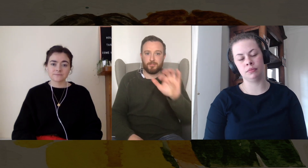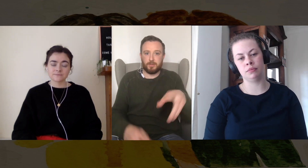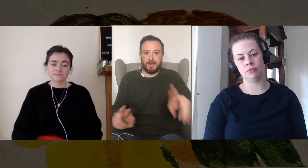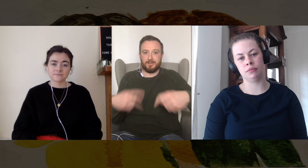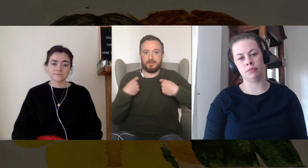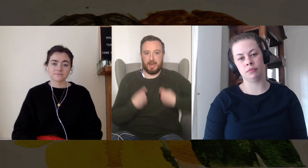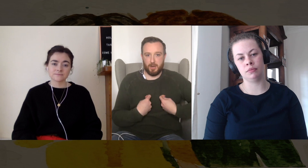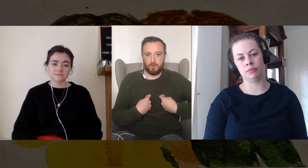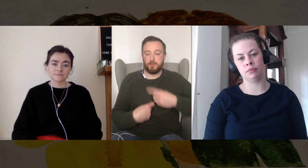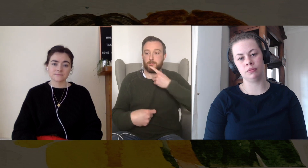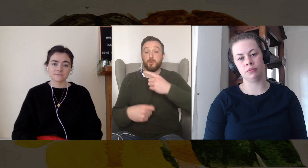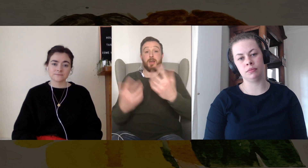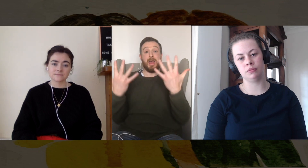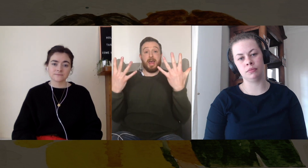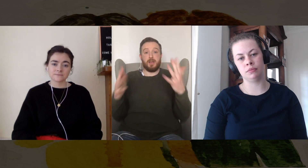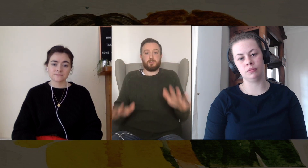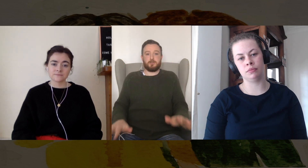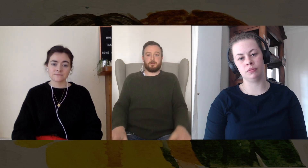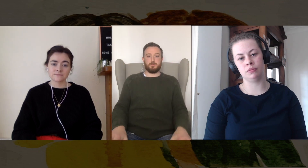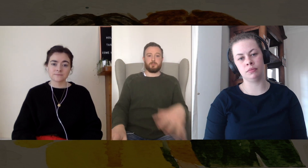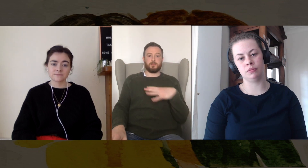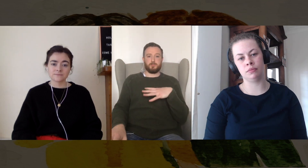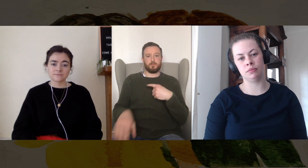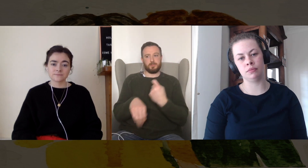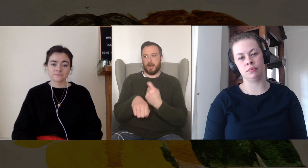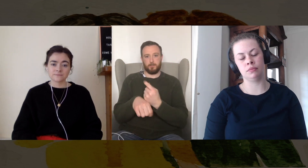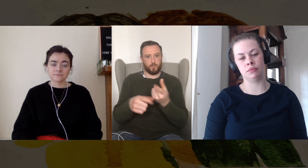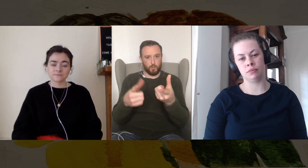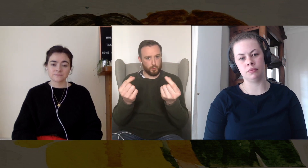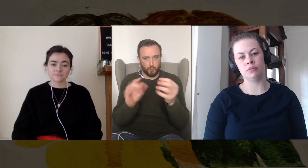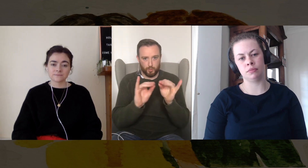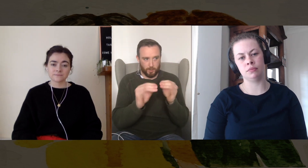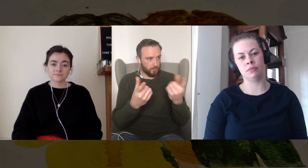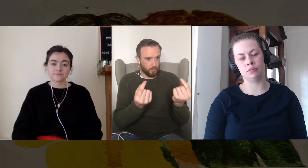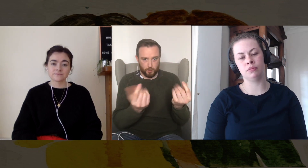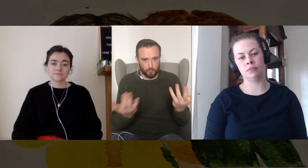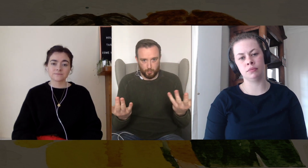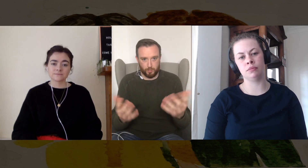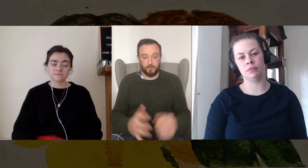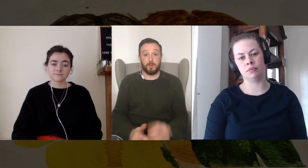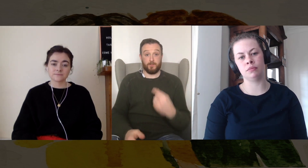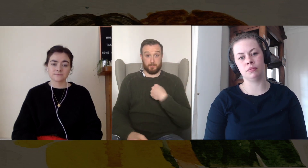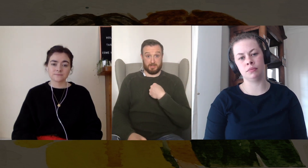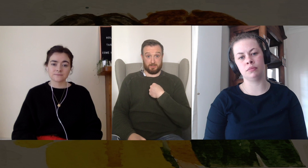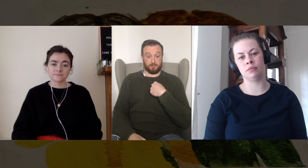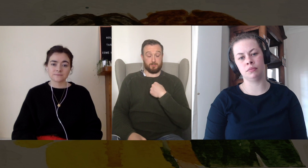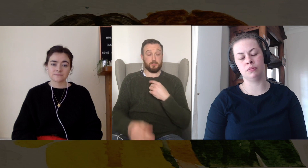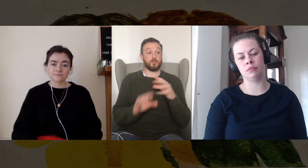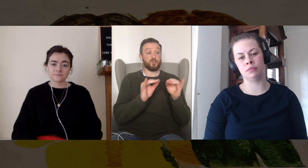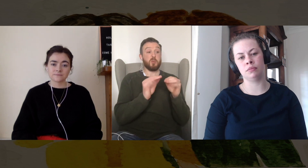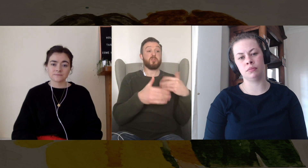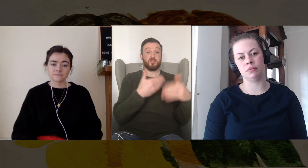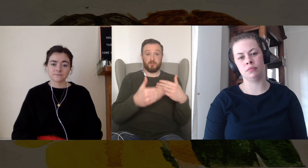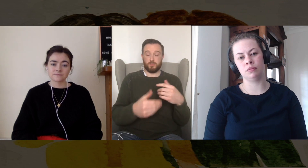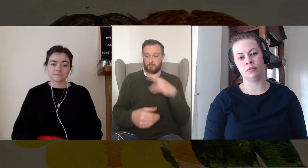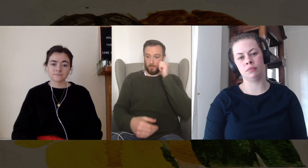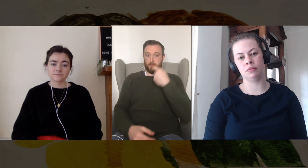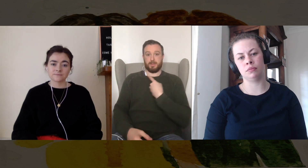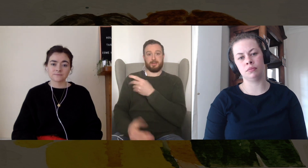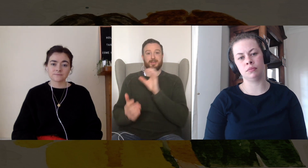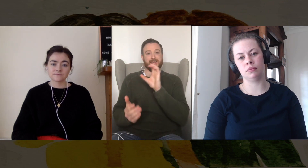earlier, but you were talking about was the finger spelling. Oh yeah. And how it can get tiring,